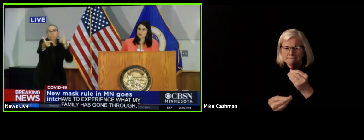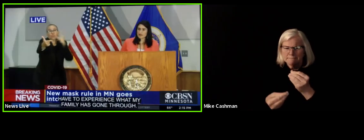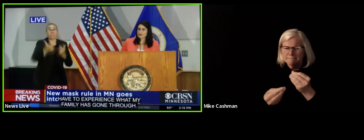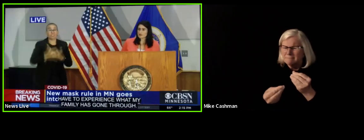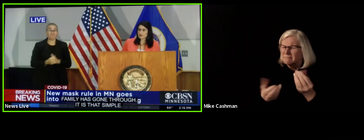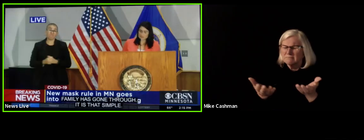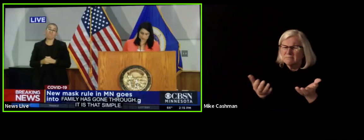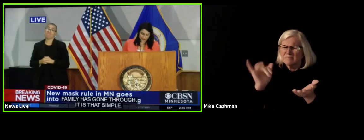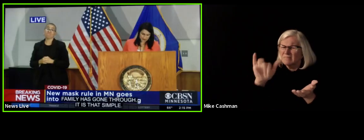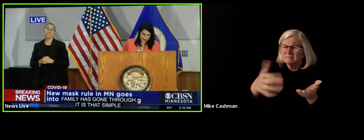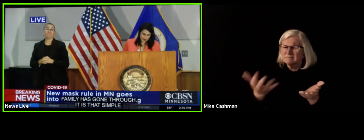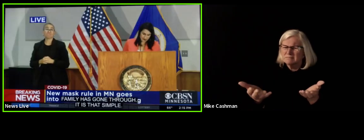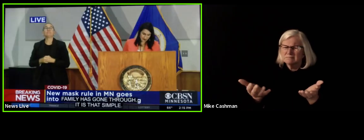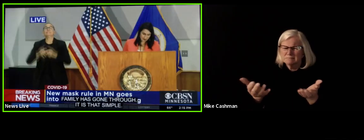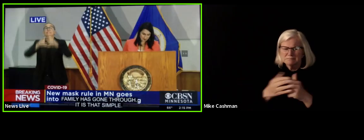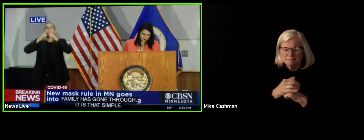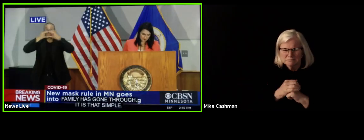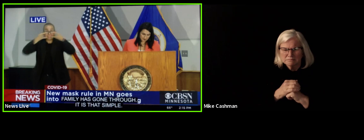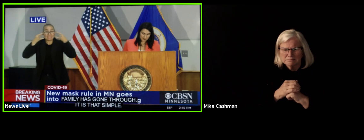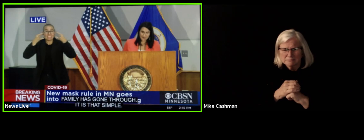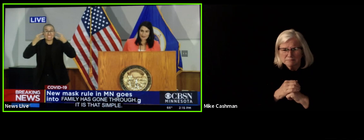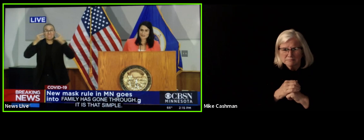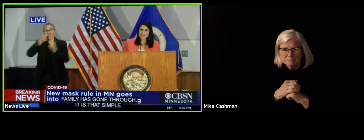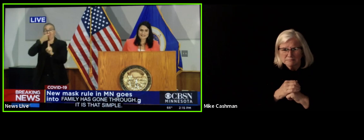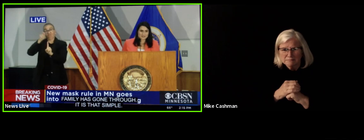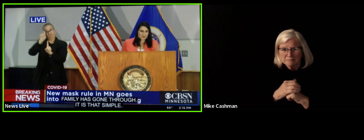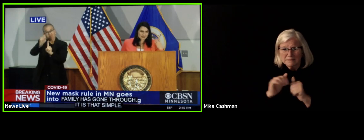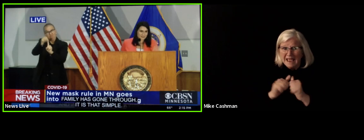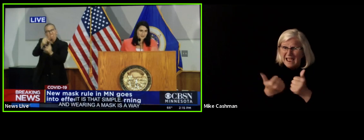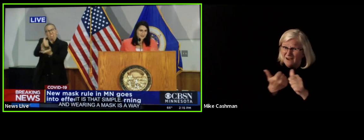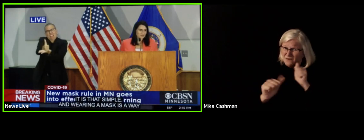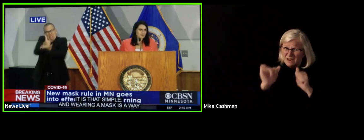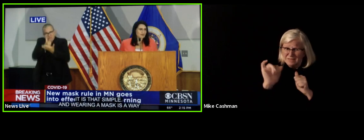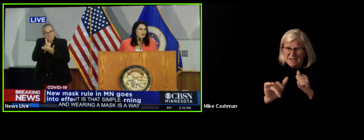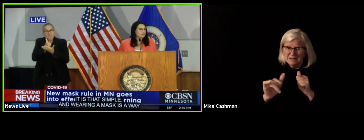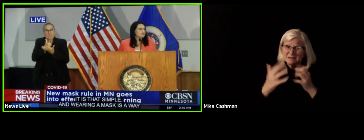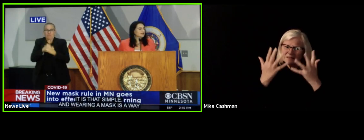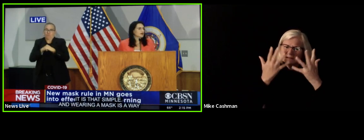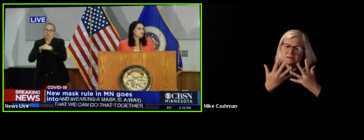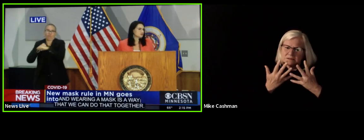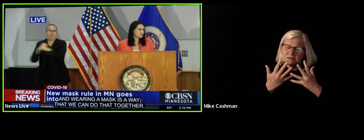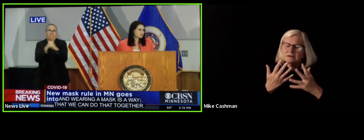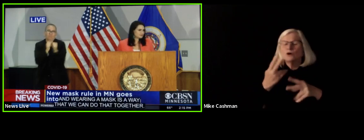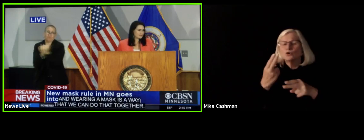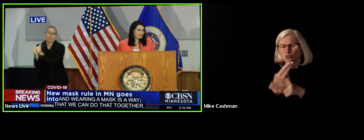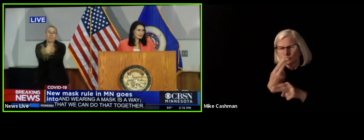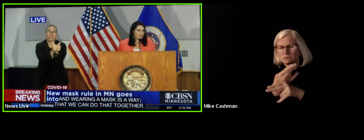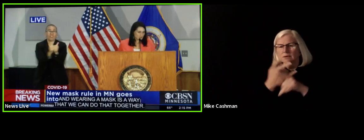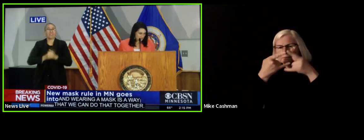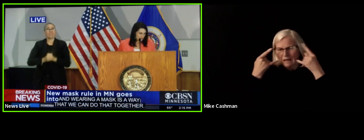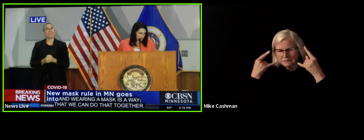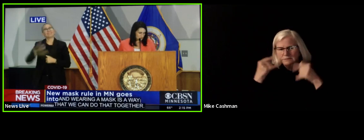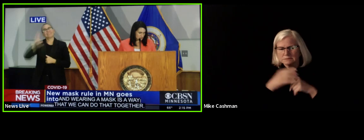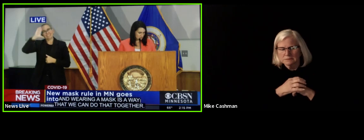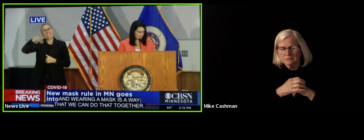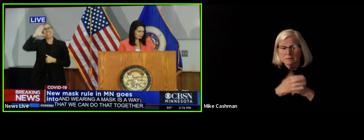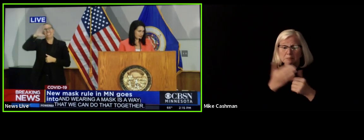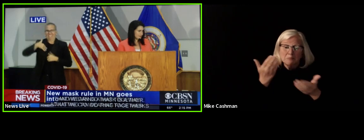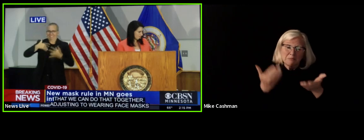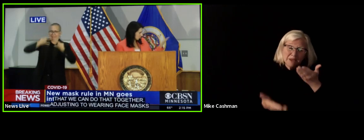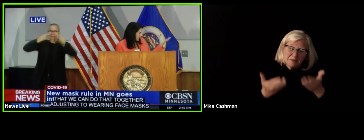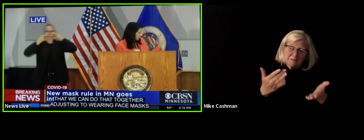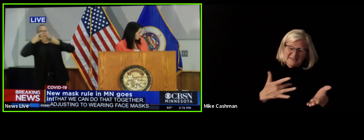a way that we can do that together. Adjusting to wearing face masks may be a little uncomfortable, but you'll get used to it.